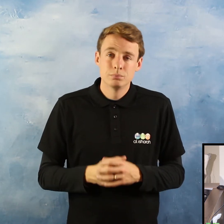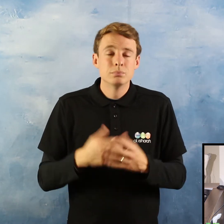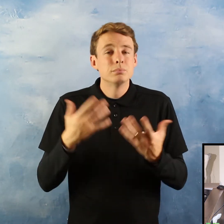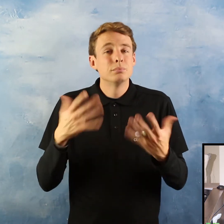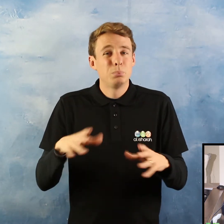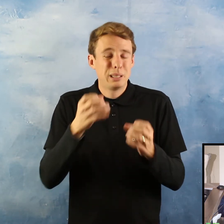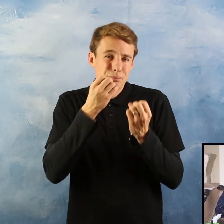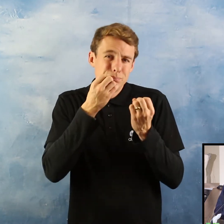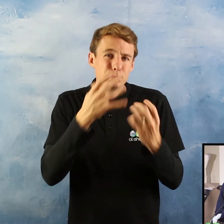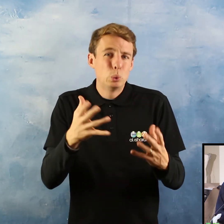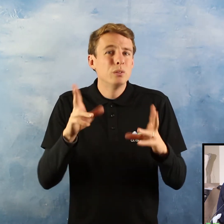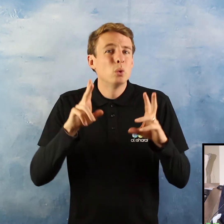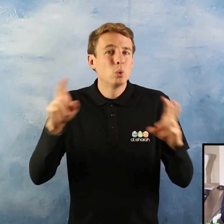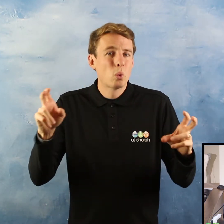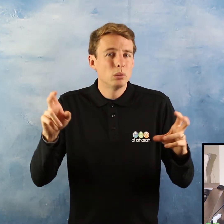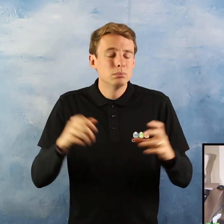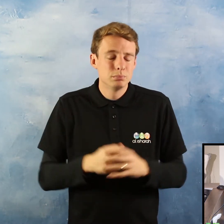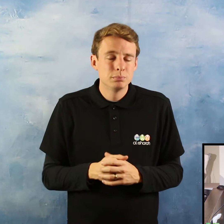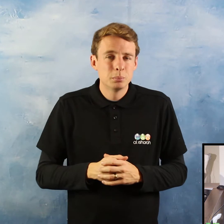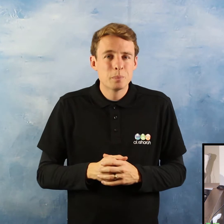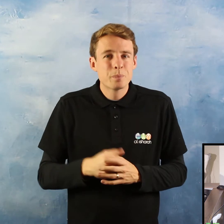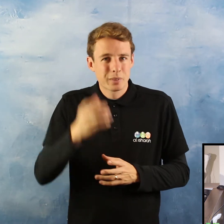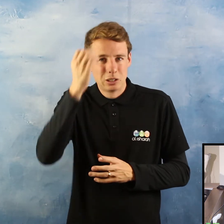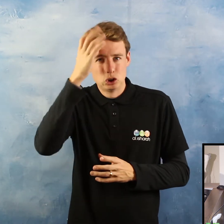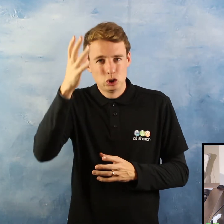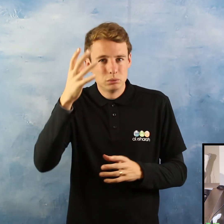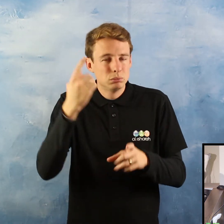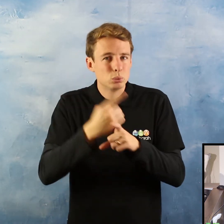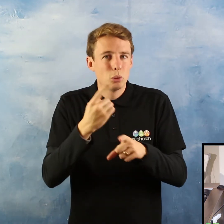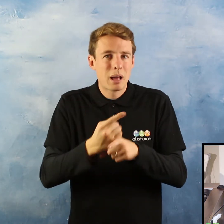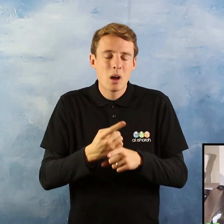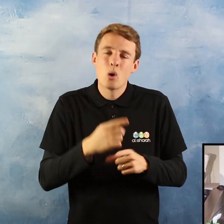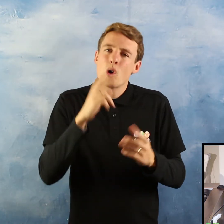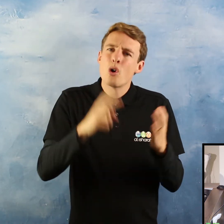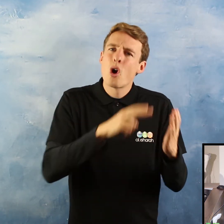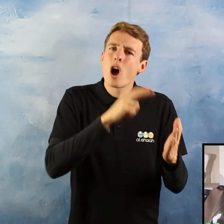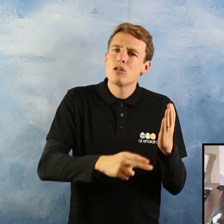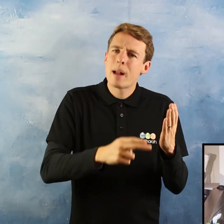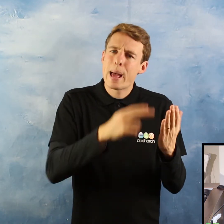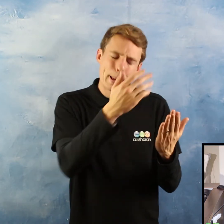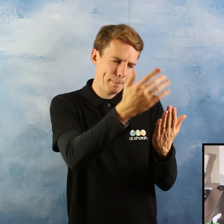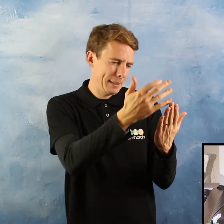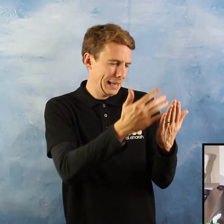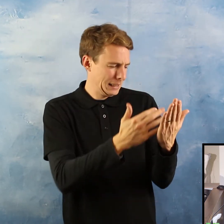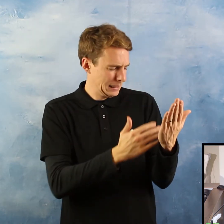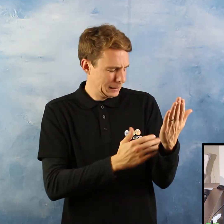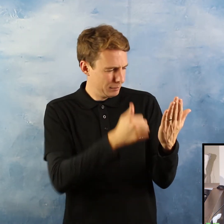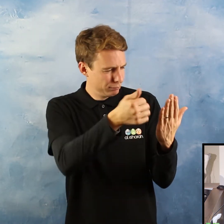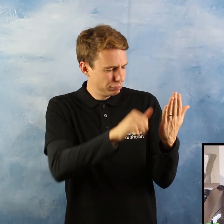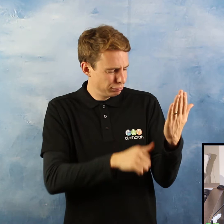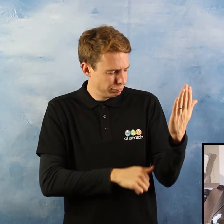minhu mastata'tum." Beautiful. That if you know the list of haram, he said